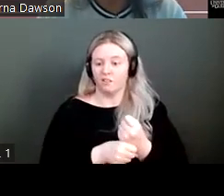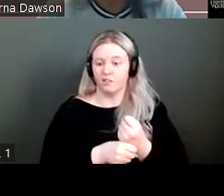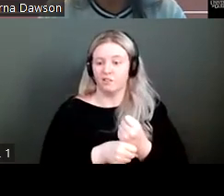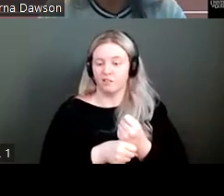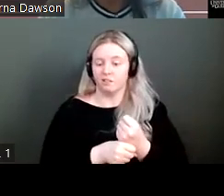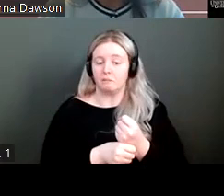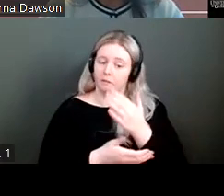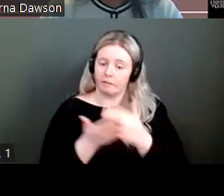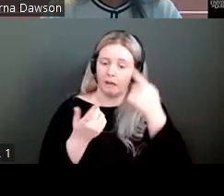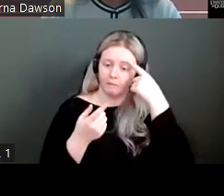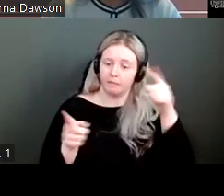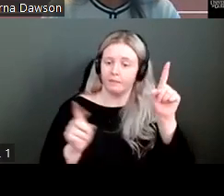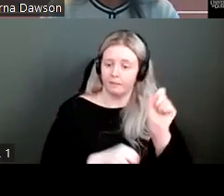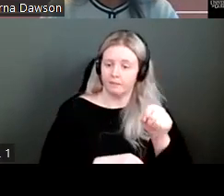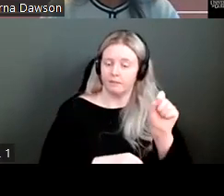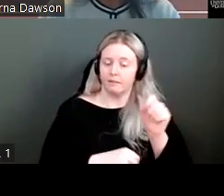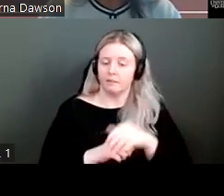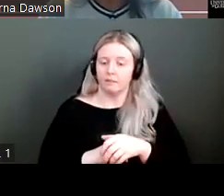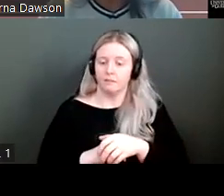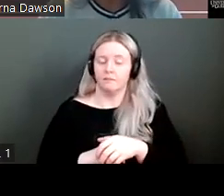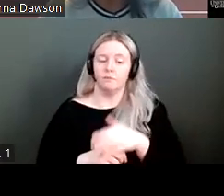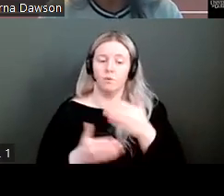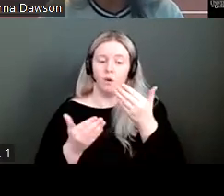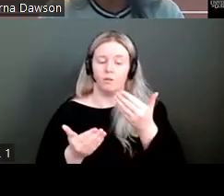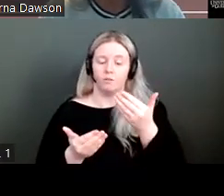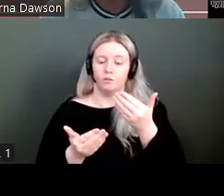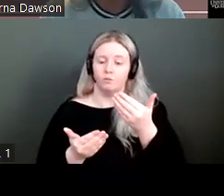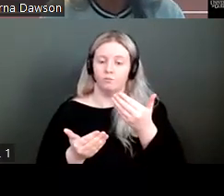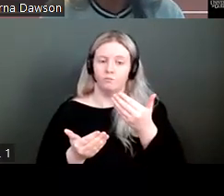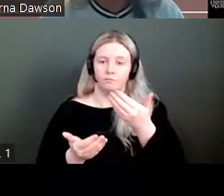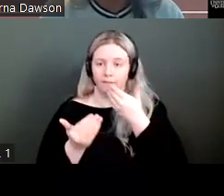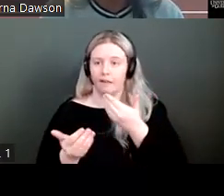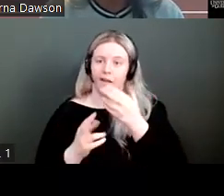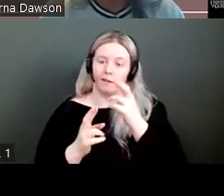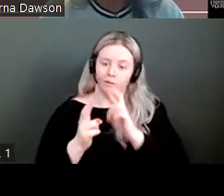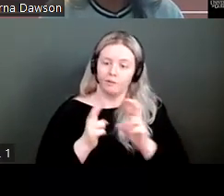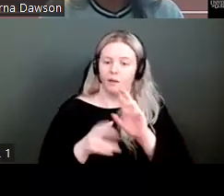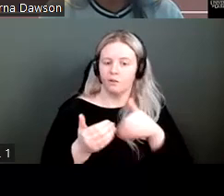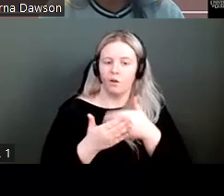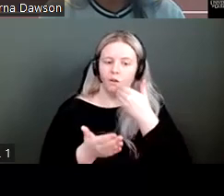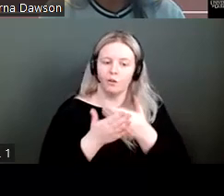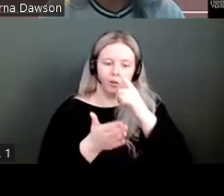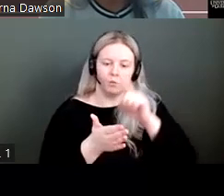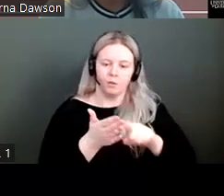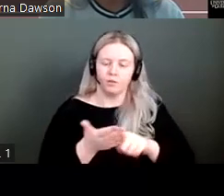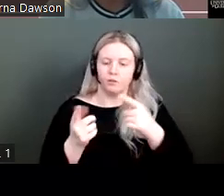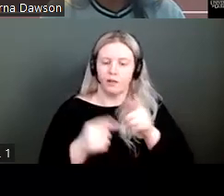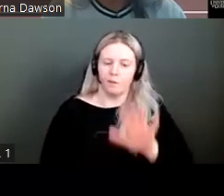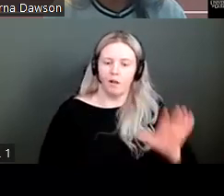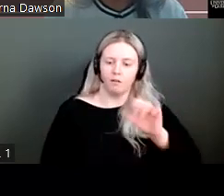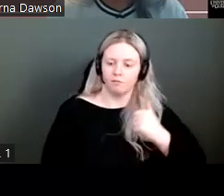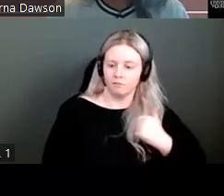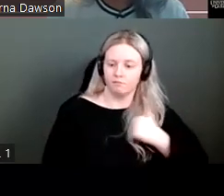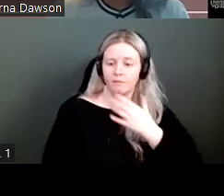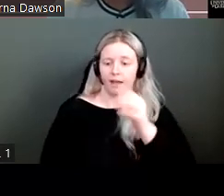some success. And here I want to nod to all the wonderful research that's occurring in Canada and globally to highlight